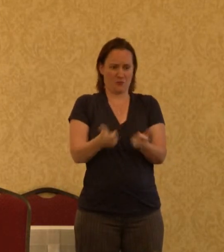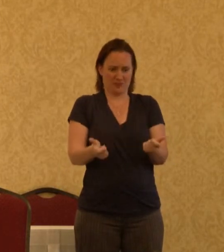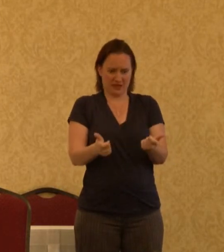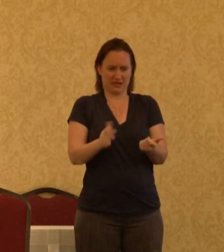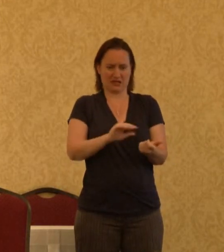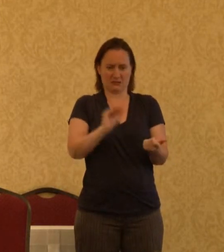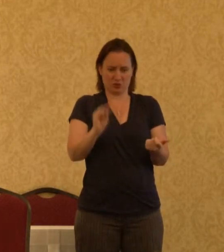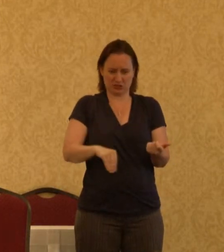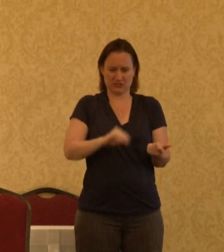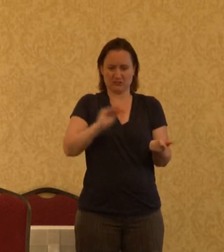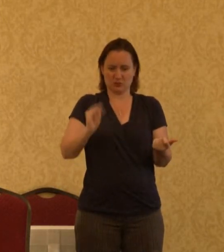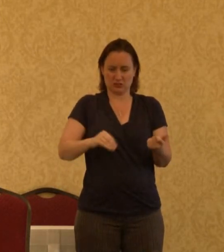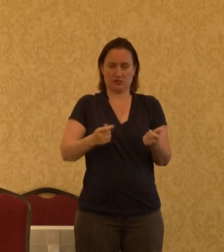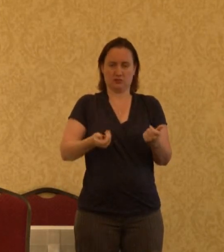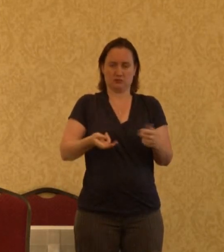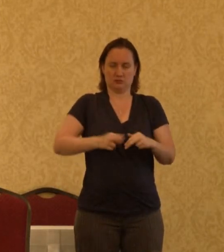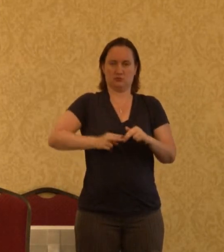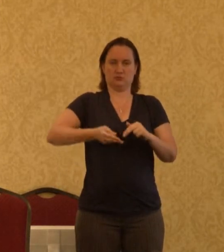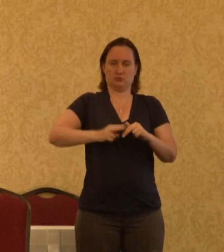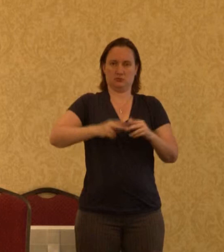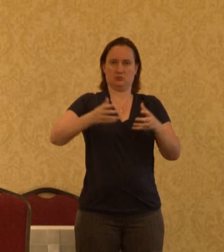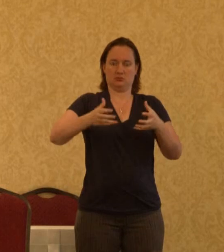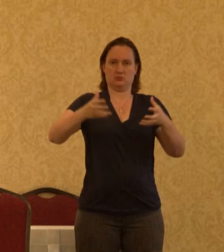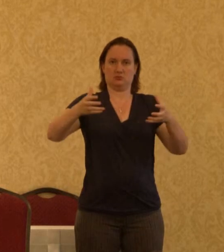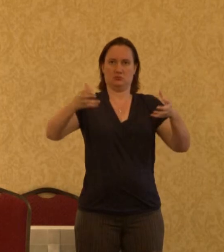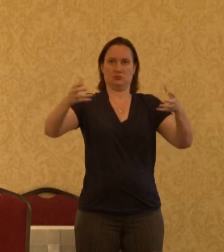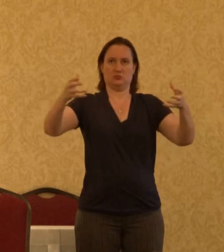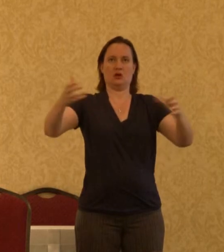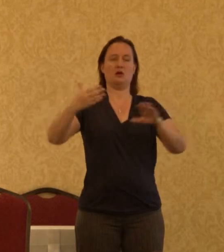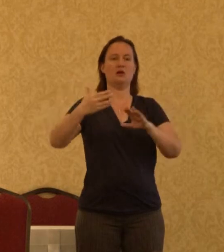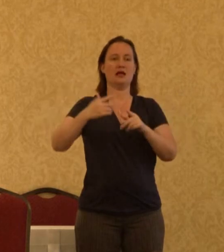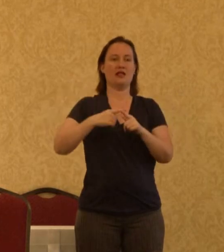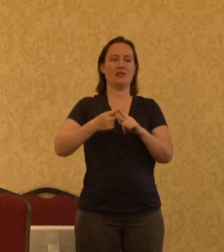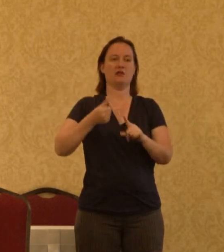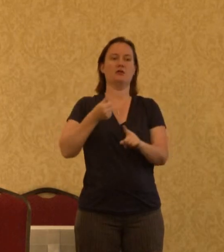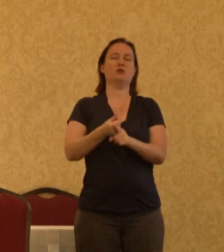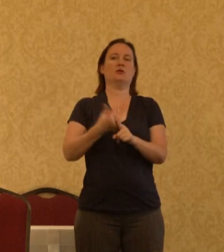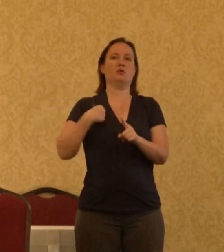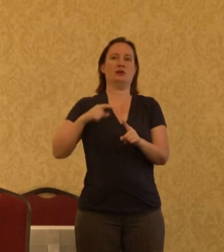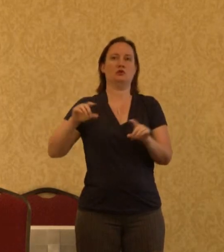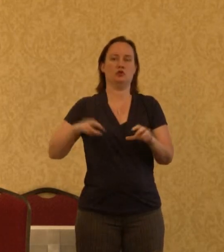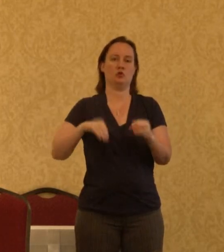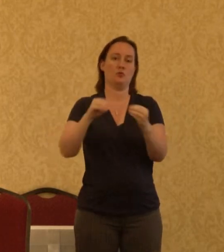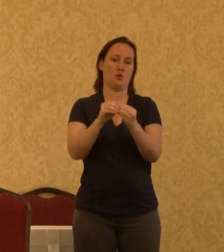get before we do more?